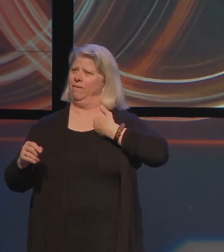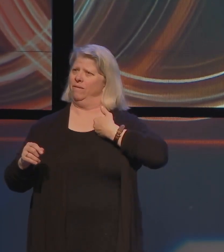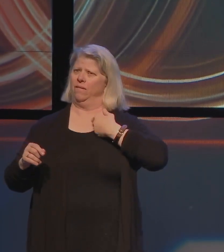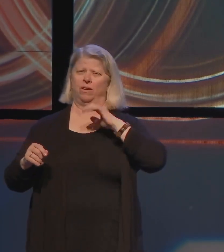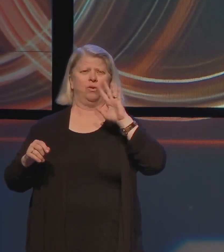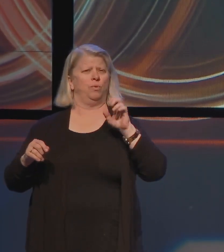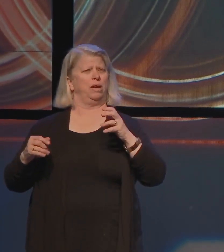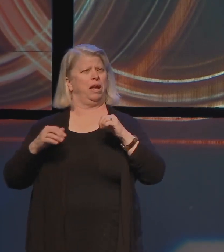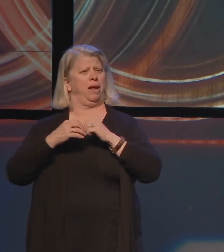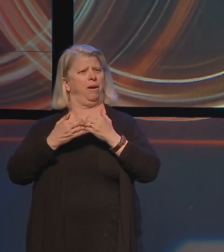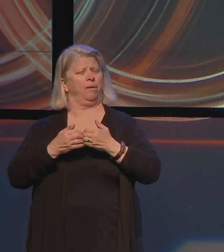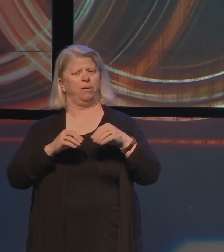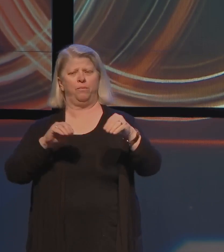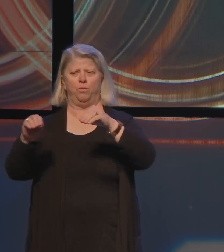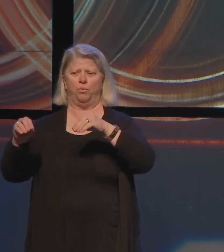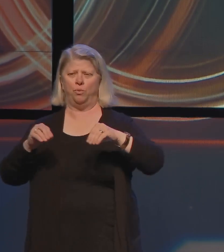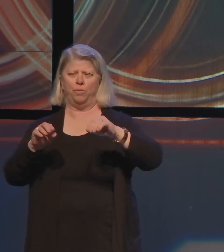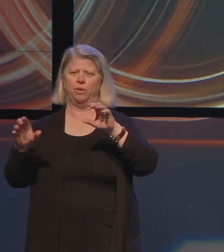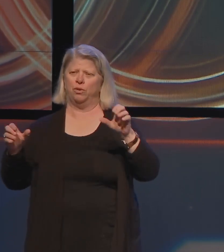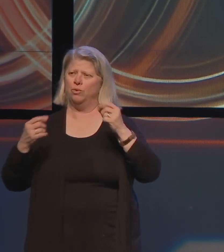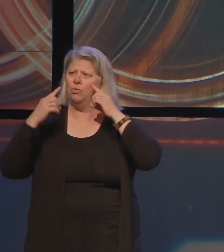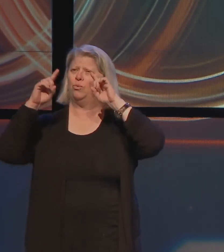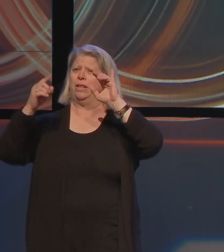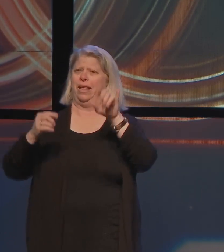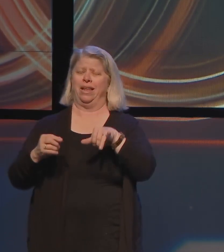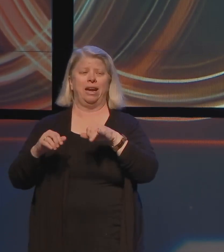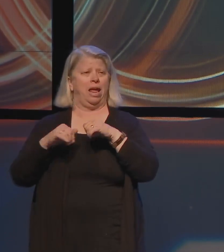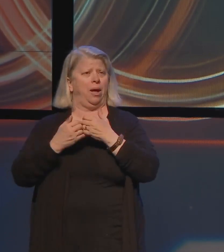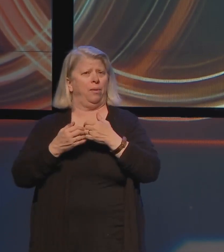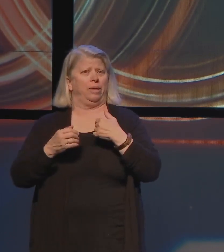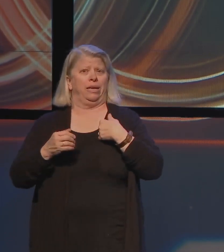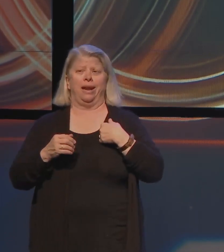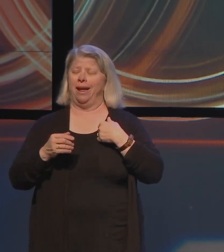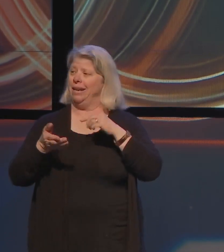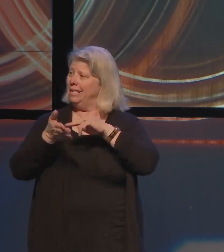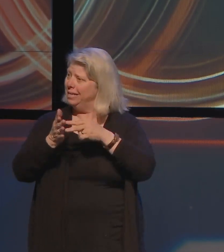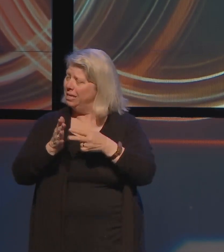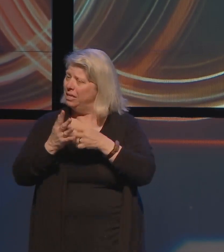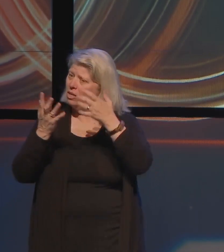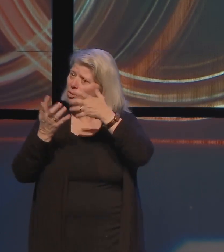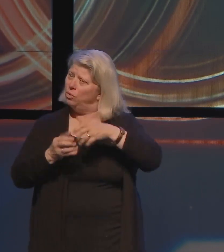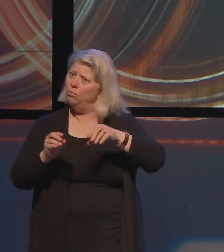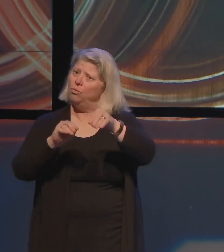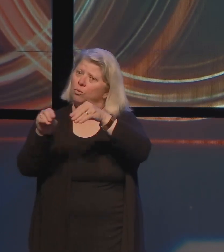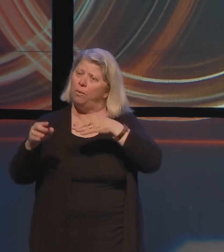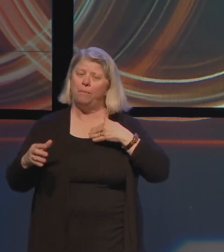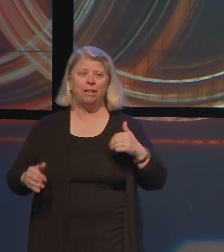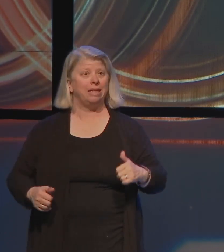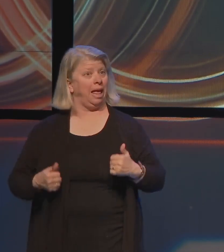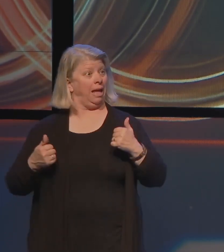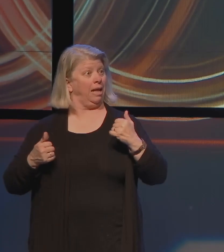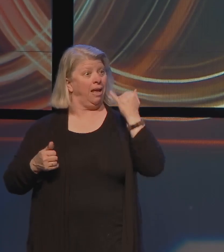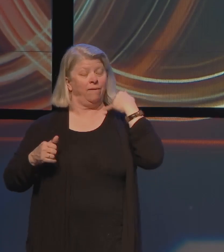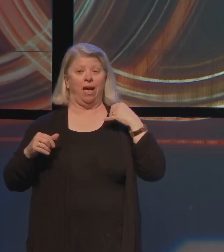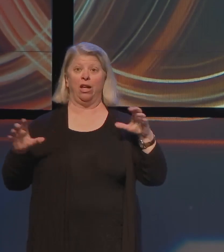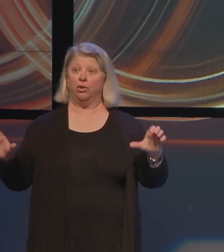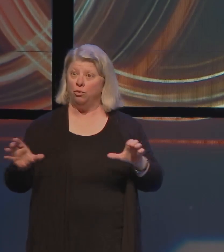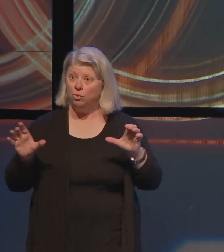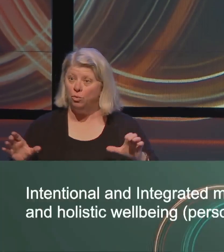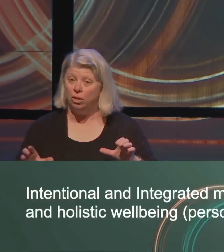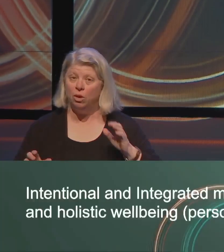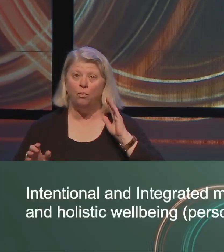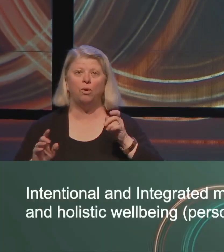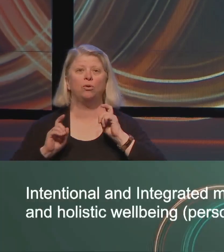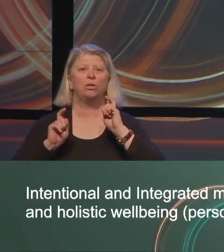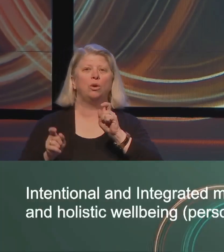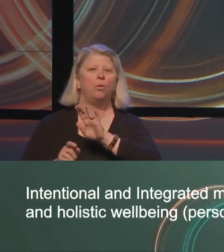question, how can movement do this? And how can I intentionally integrate movement into my life? Because if I do that, it will